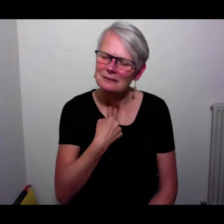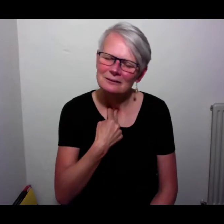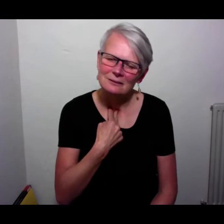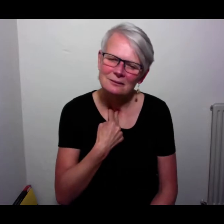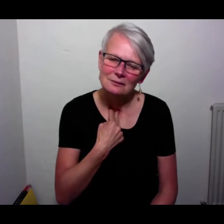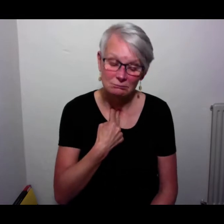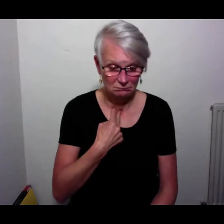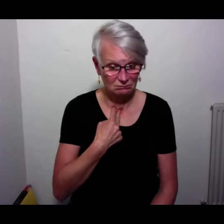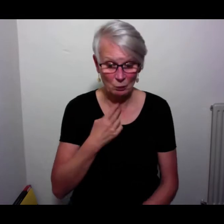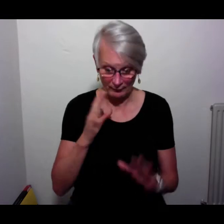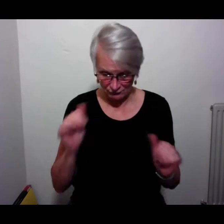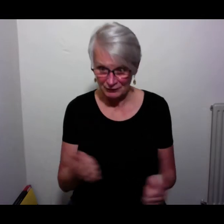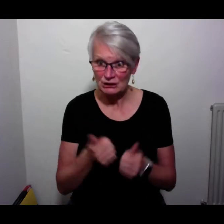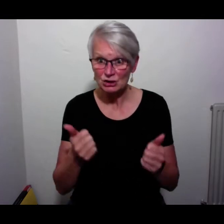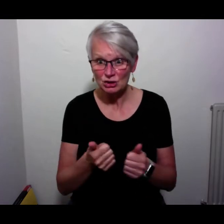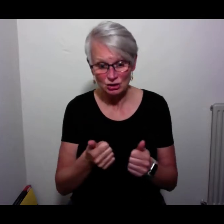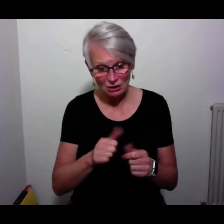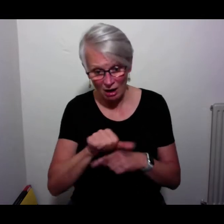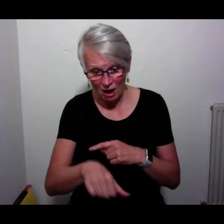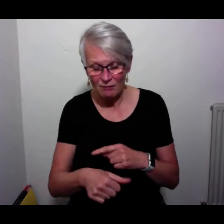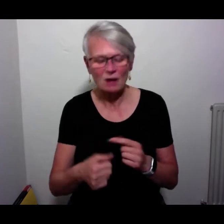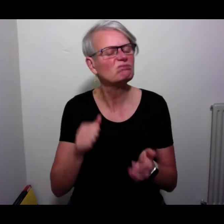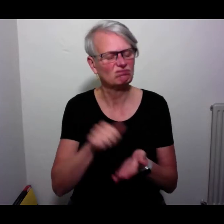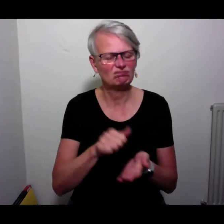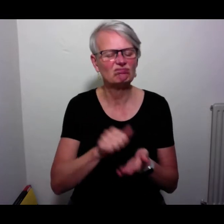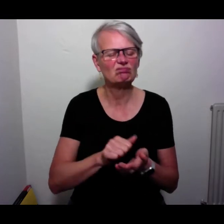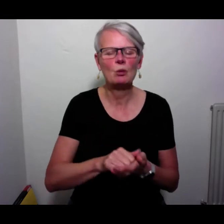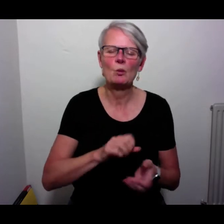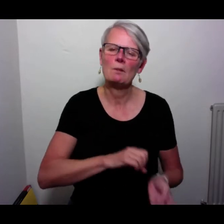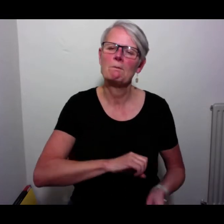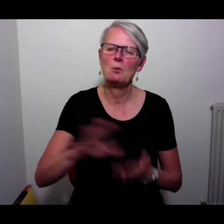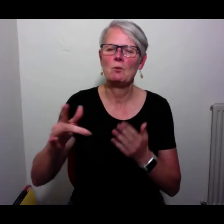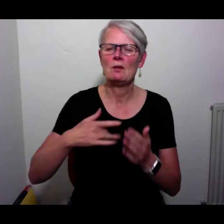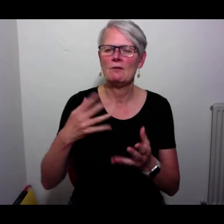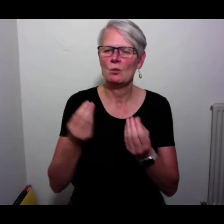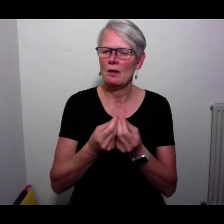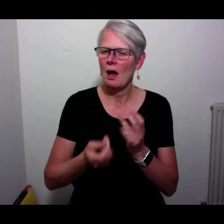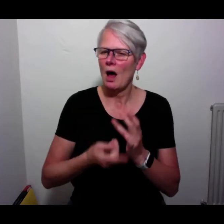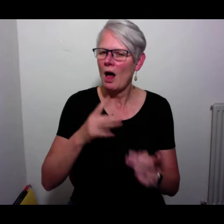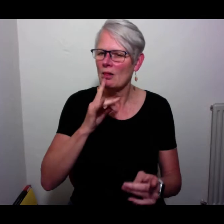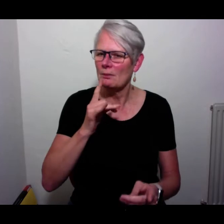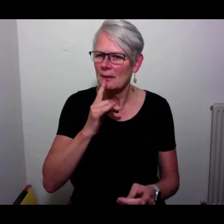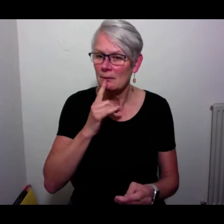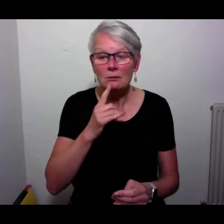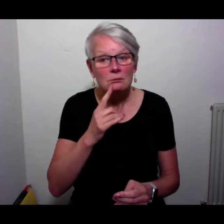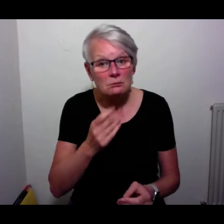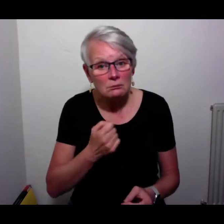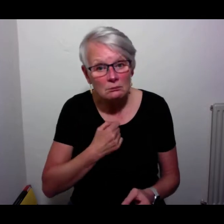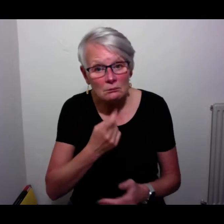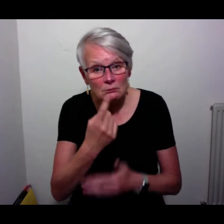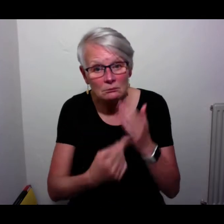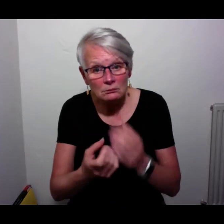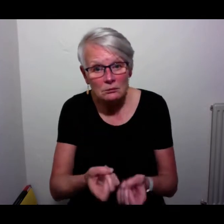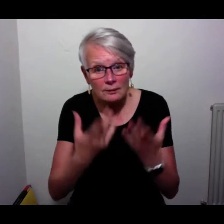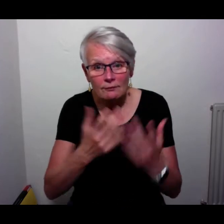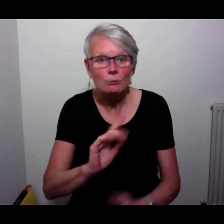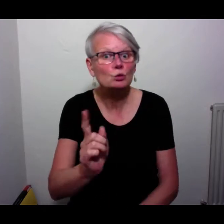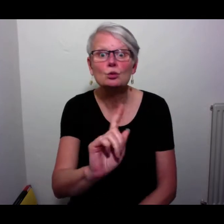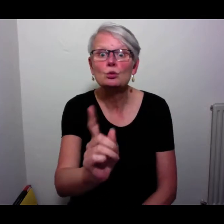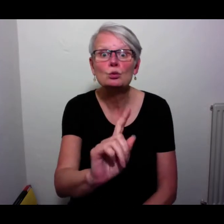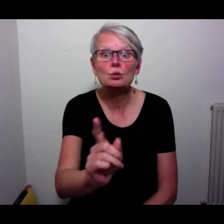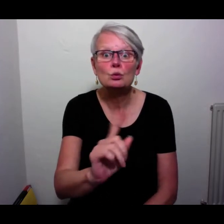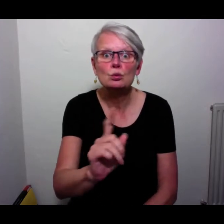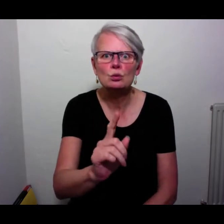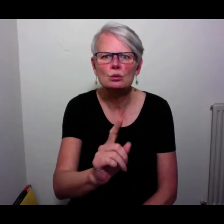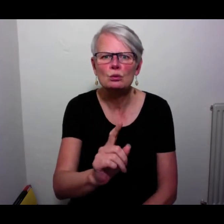After this, I'm definitely looking into living with other people. I'm not giving up my independence, mind. I'm